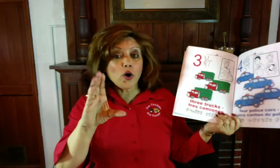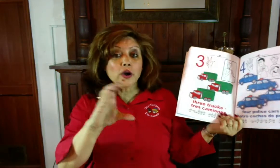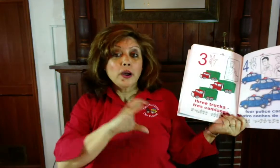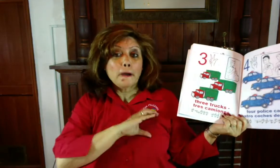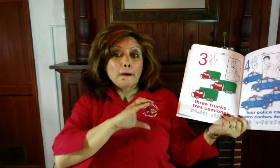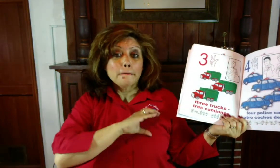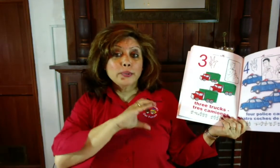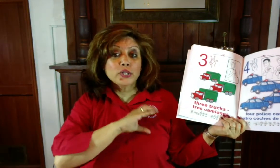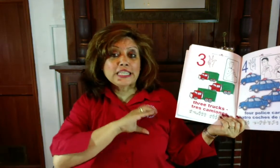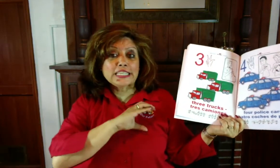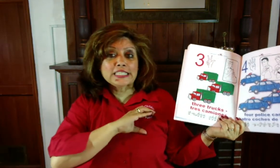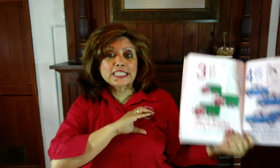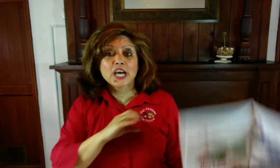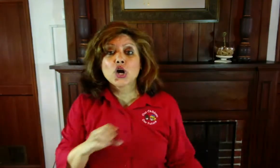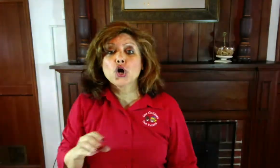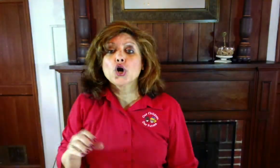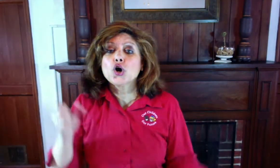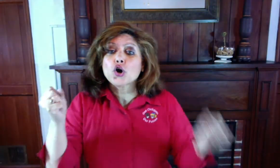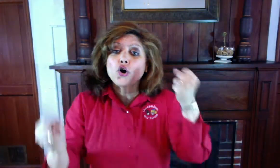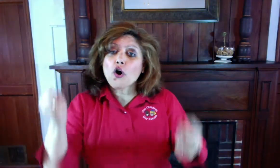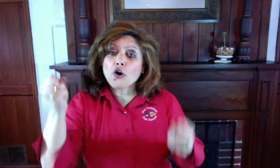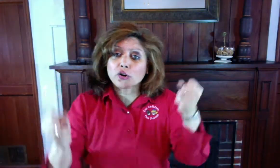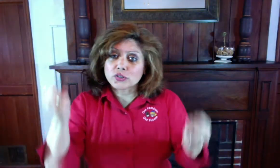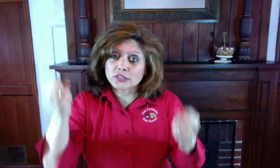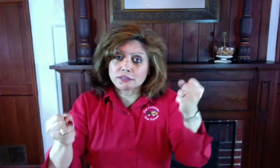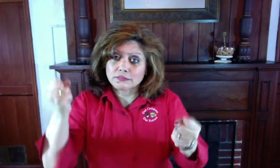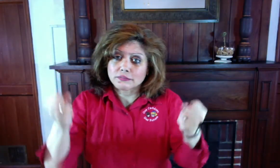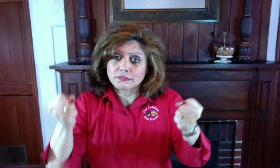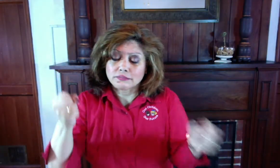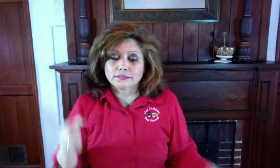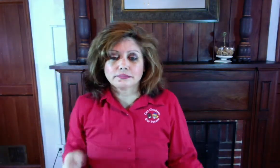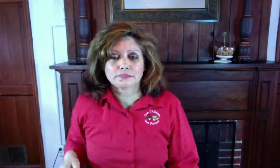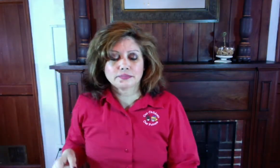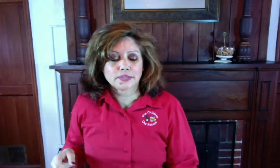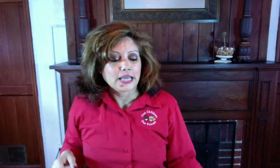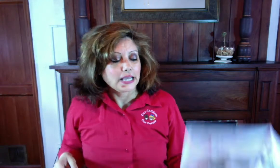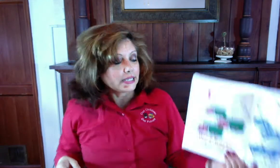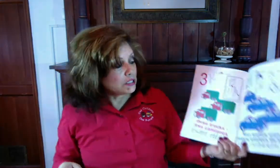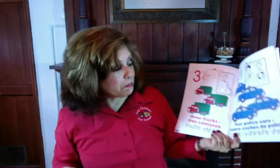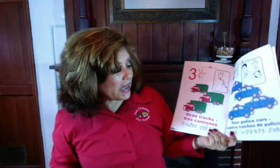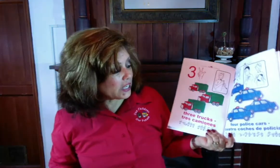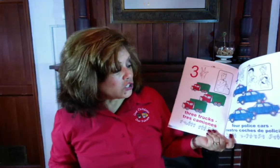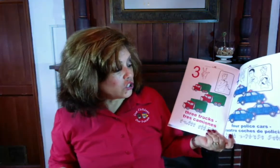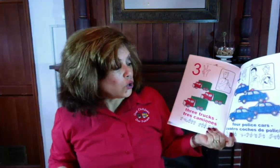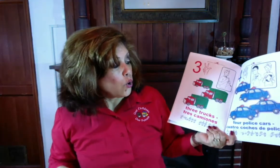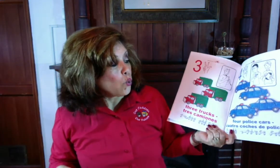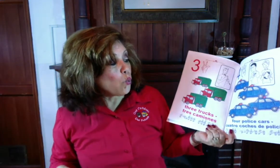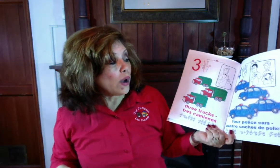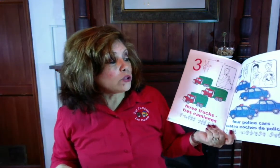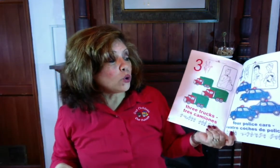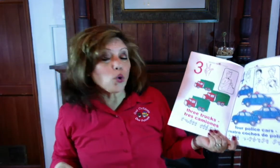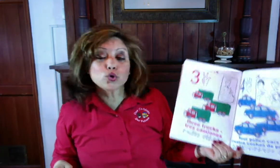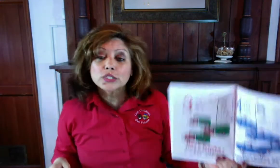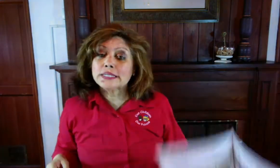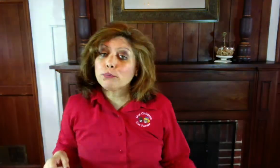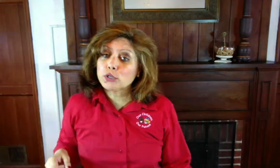4 police. Cars. In Spanish, 4 coches de